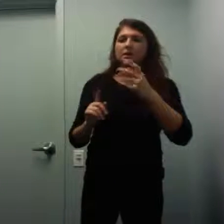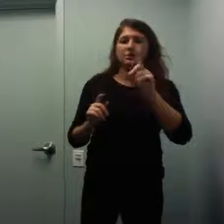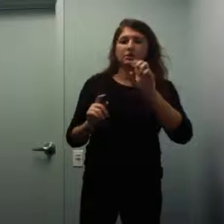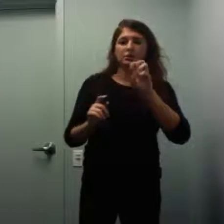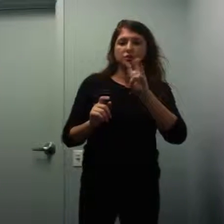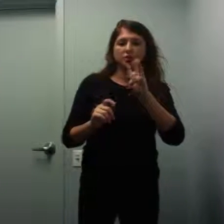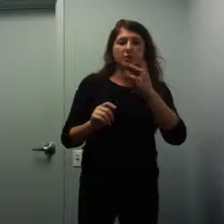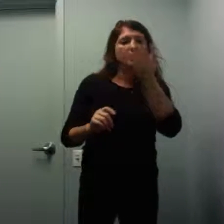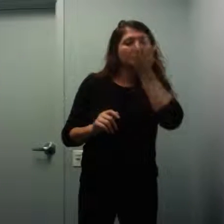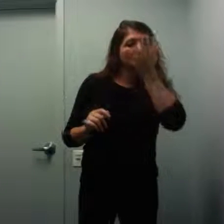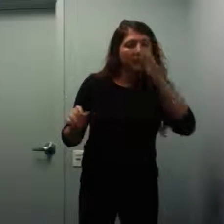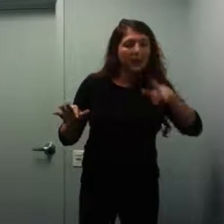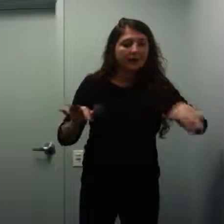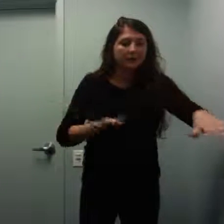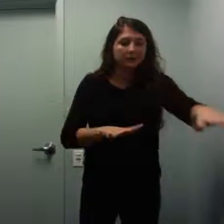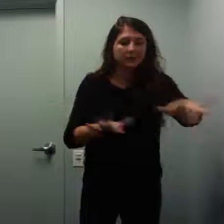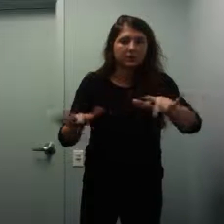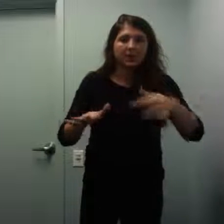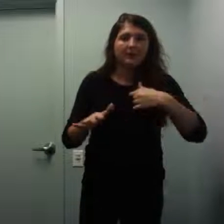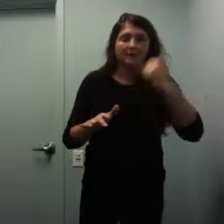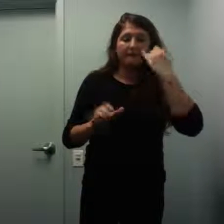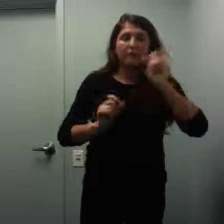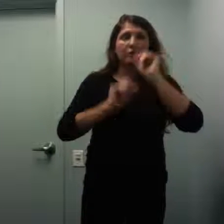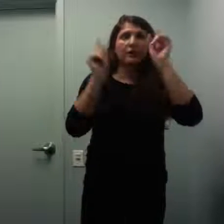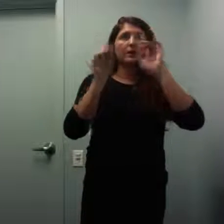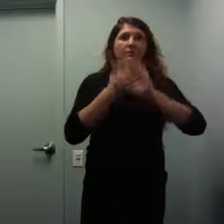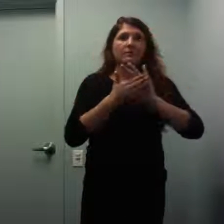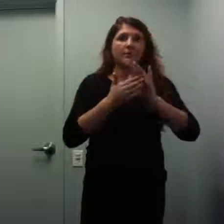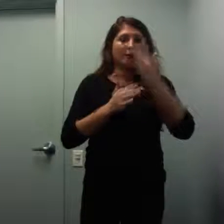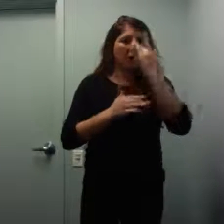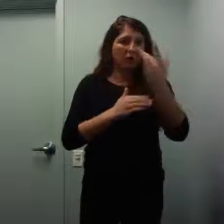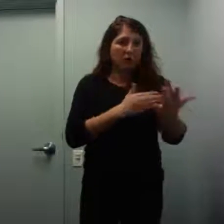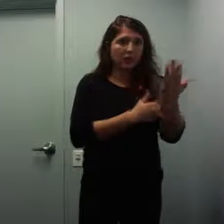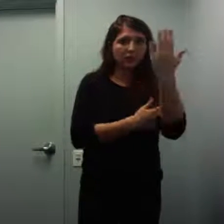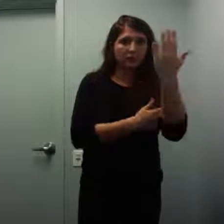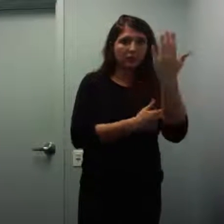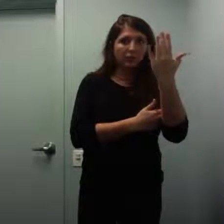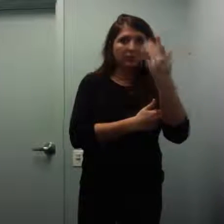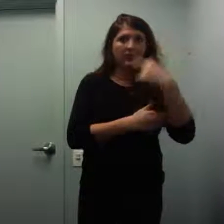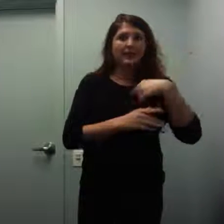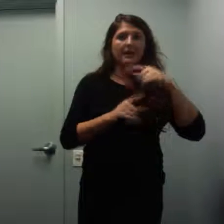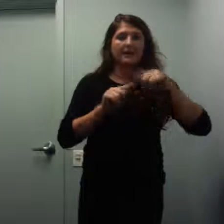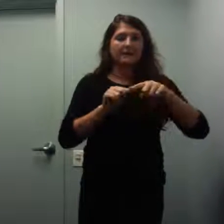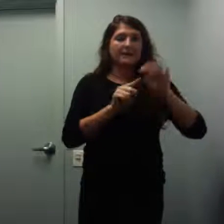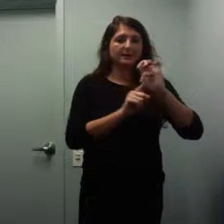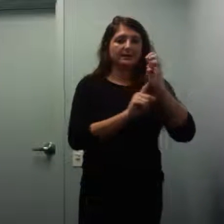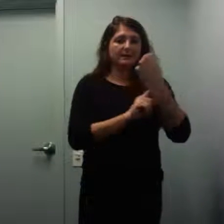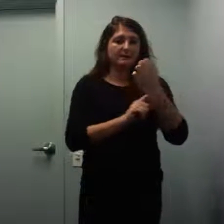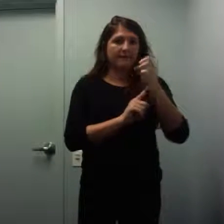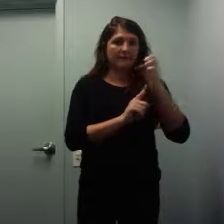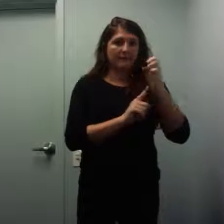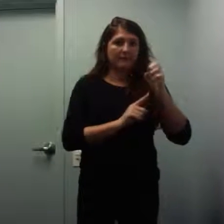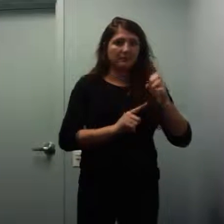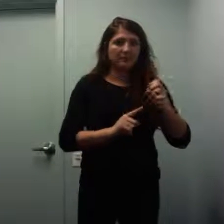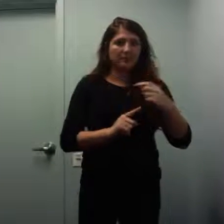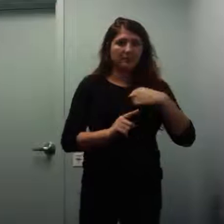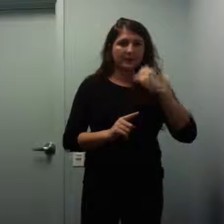early, and it depends on the environmental situation, and take off your socks and shoes and